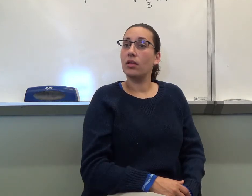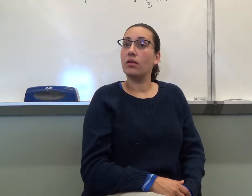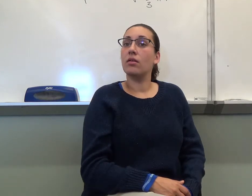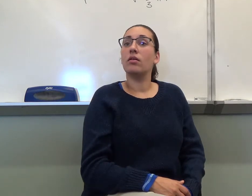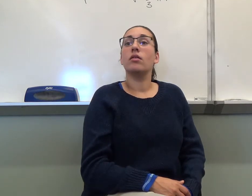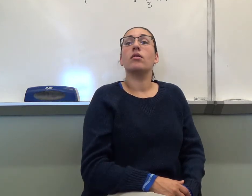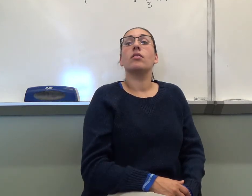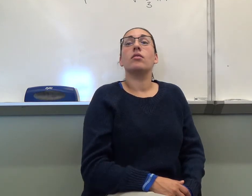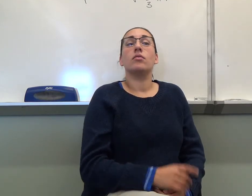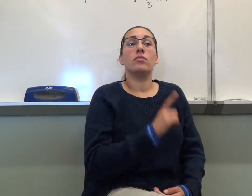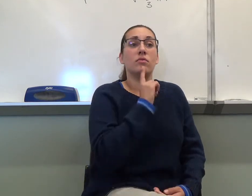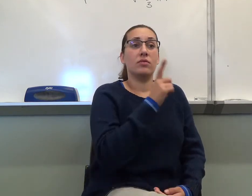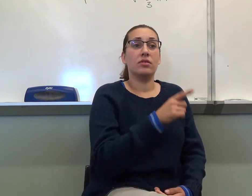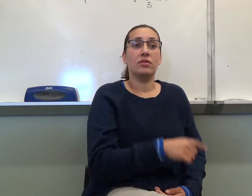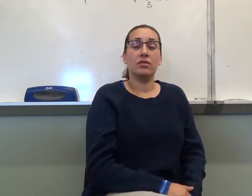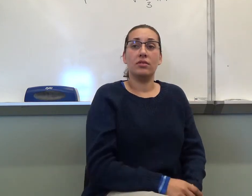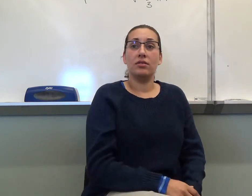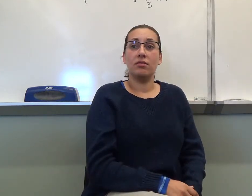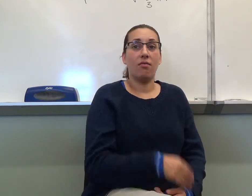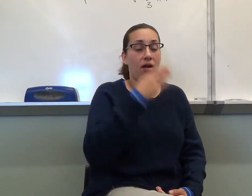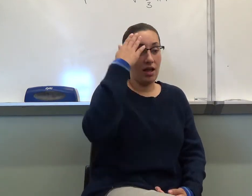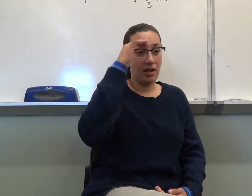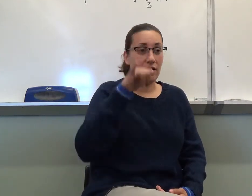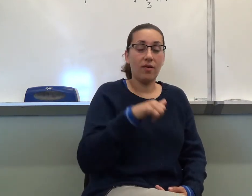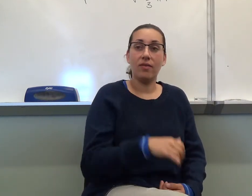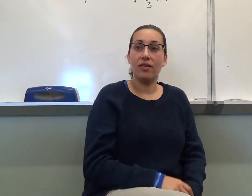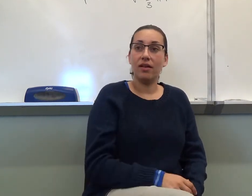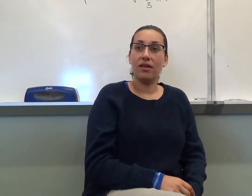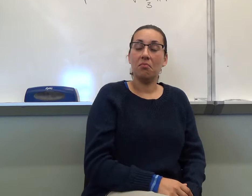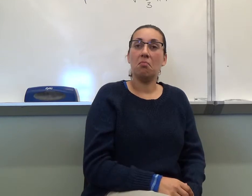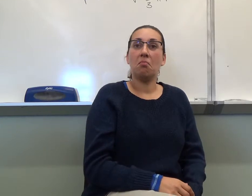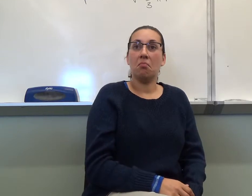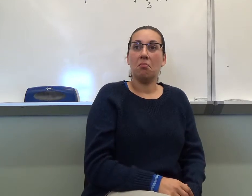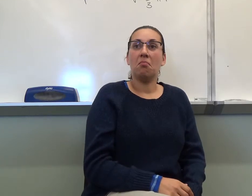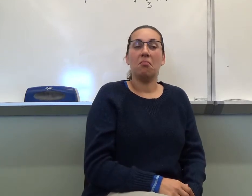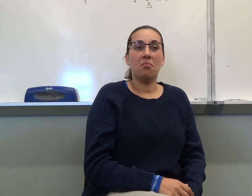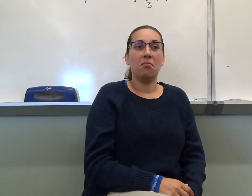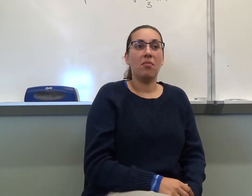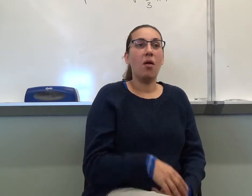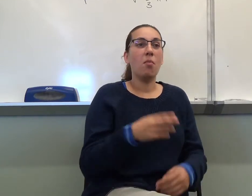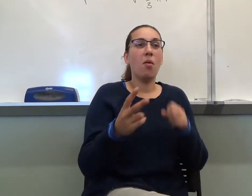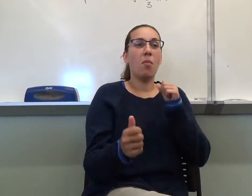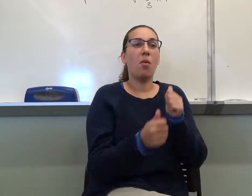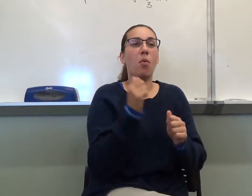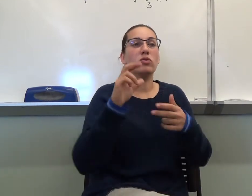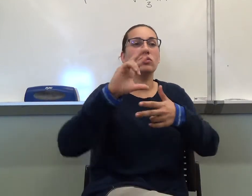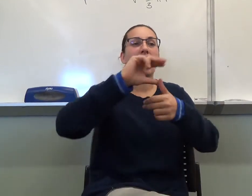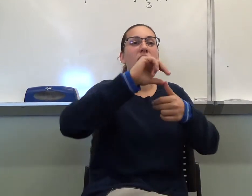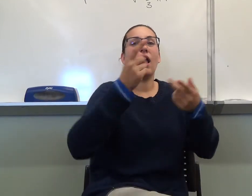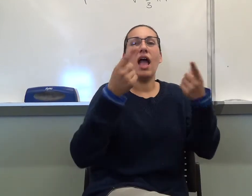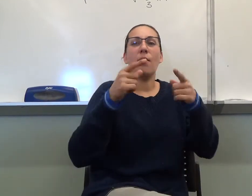while, something's going to jump out. And what jumps out is, well, Katrina, which did by far the most